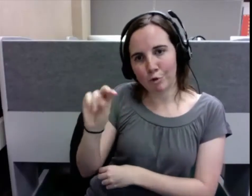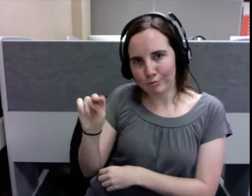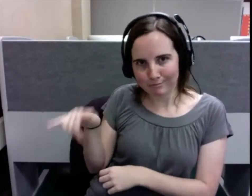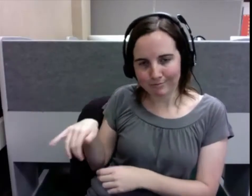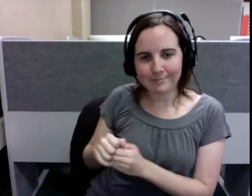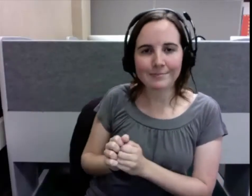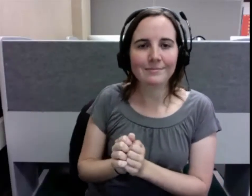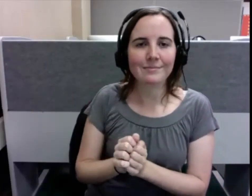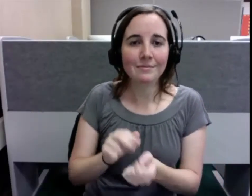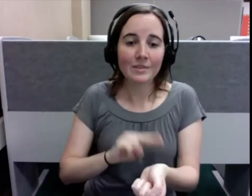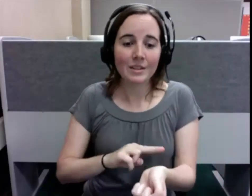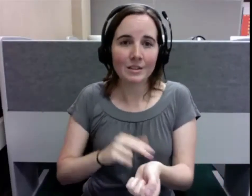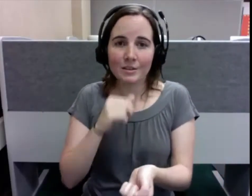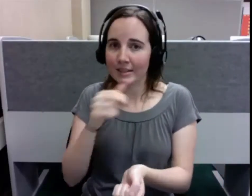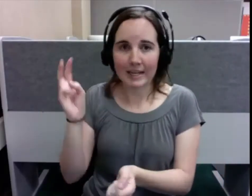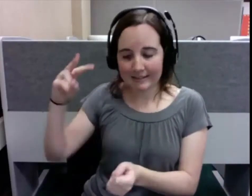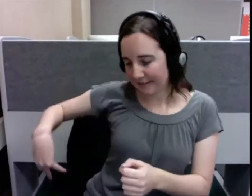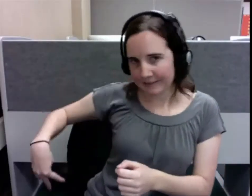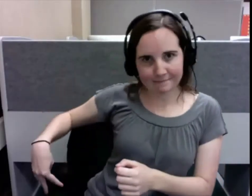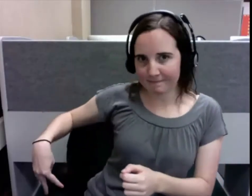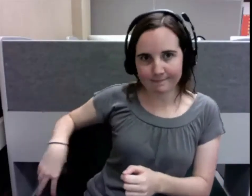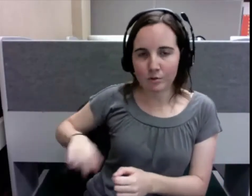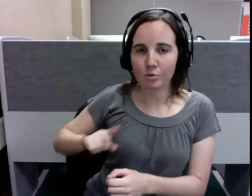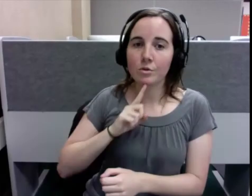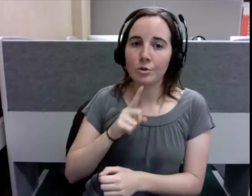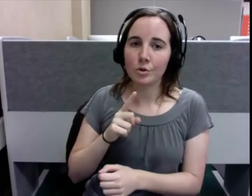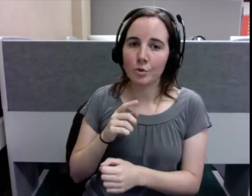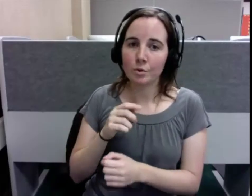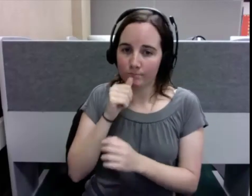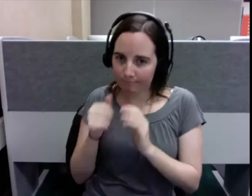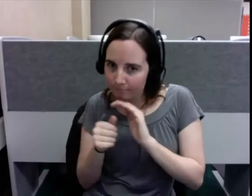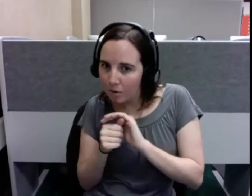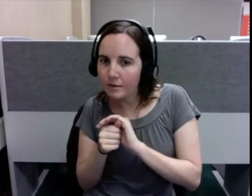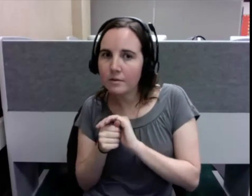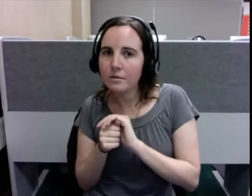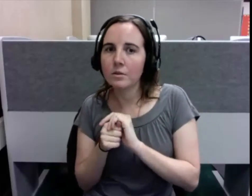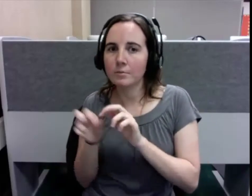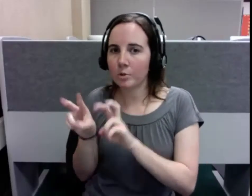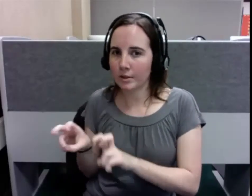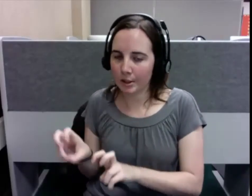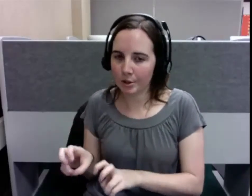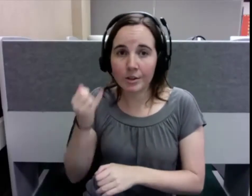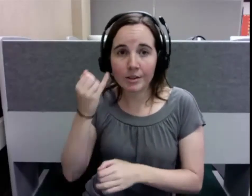very modest and very private. If the doctor does remove any tissue during these